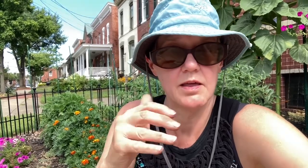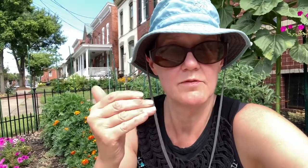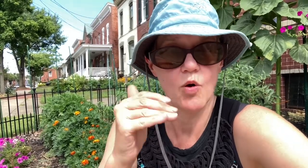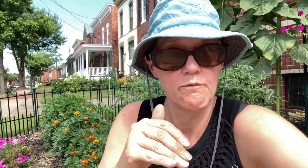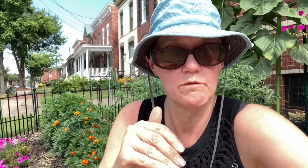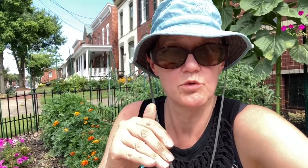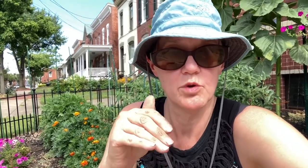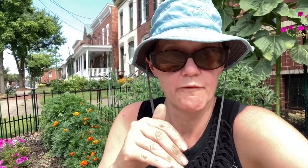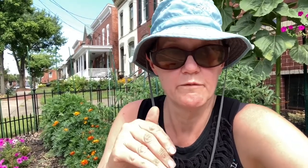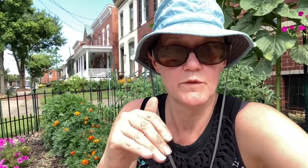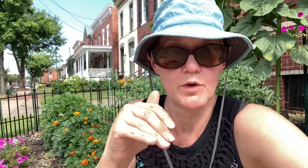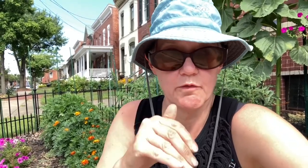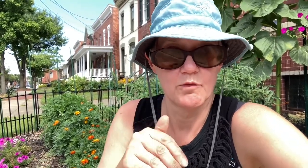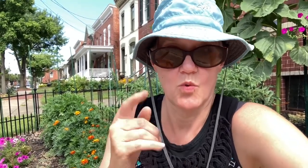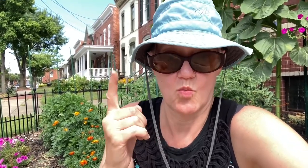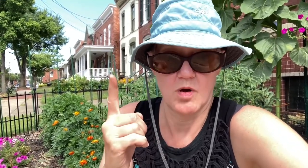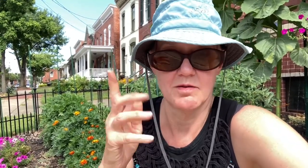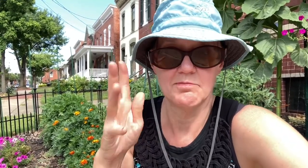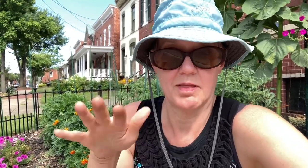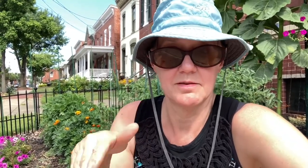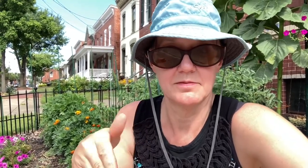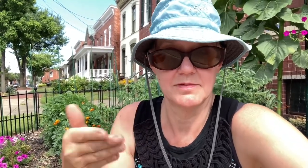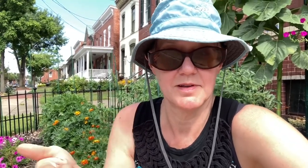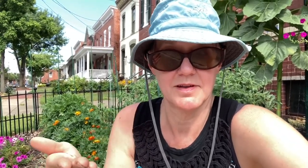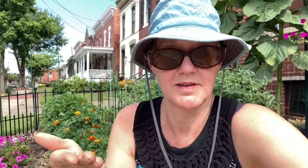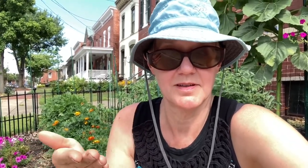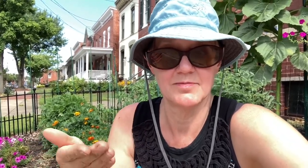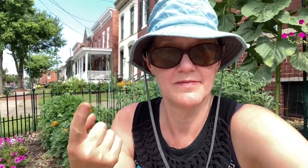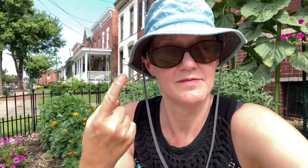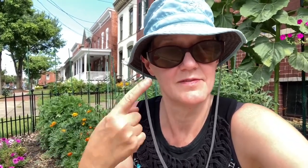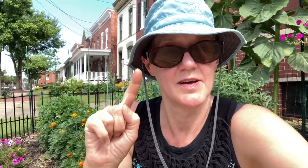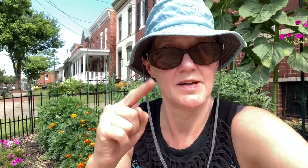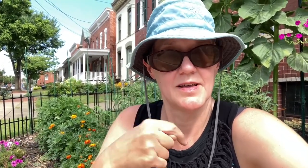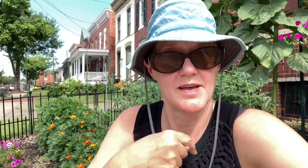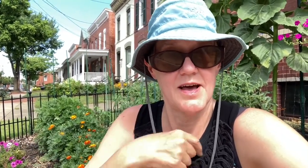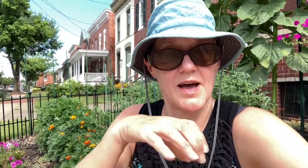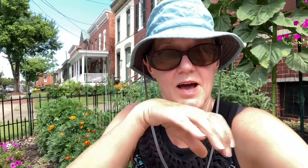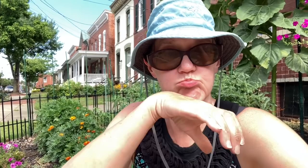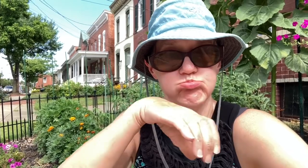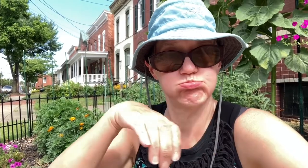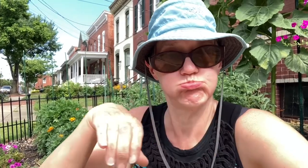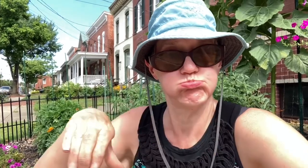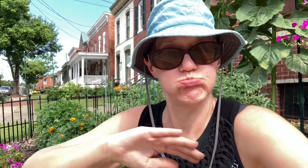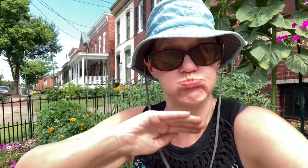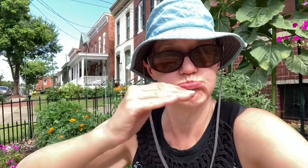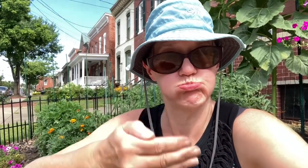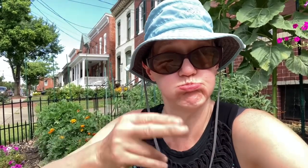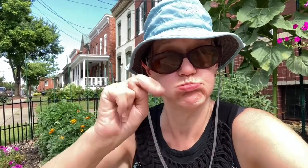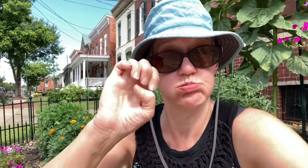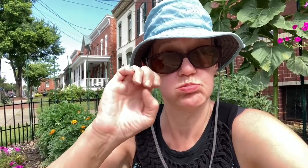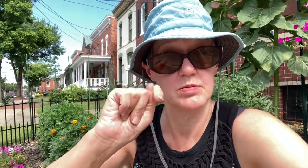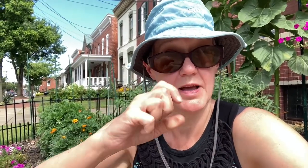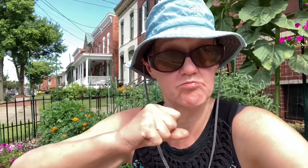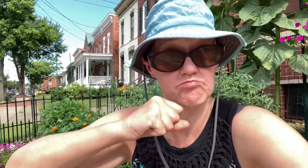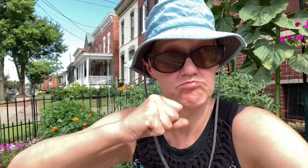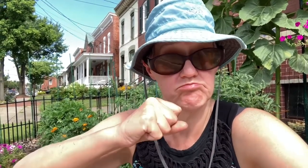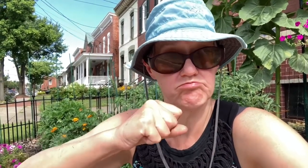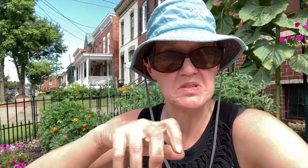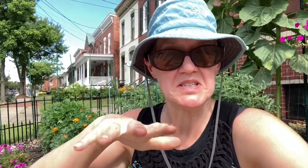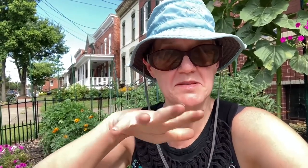of leaves over and over again, and one actually died. So I had to cover it with a net, and after a couple